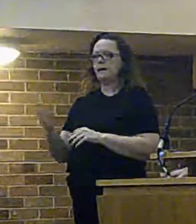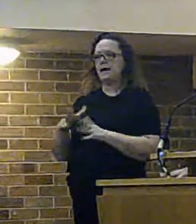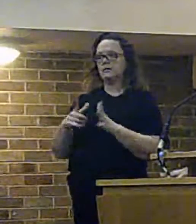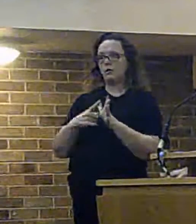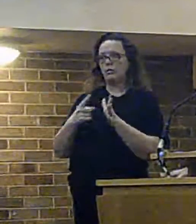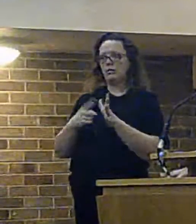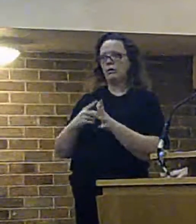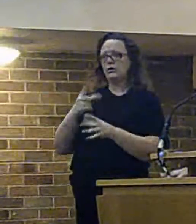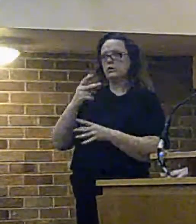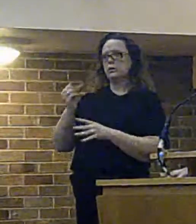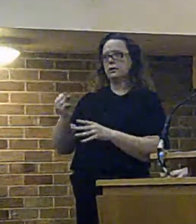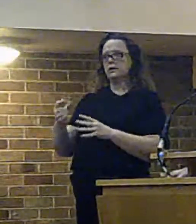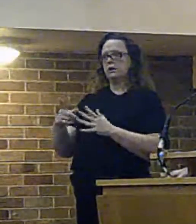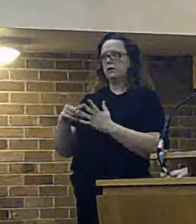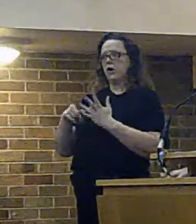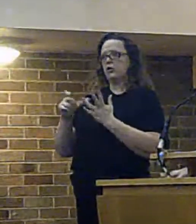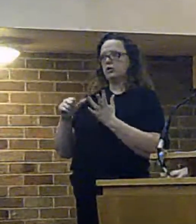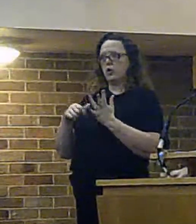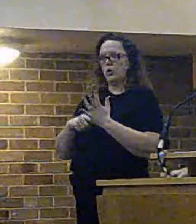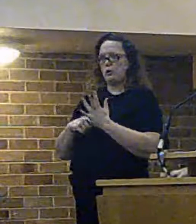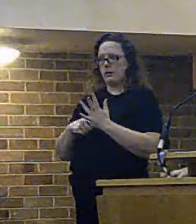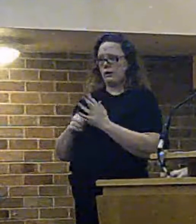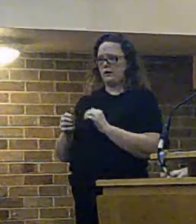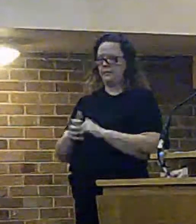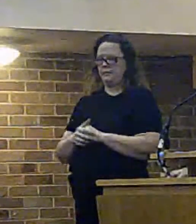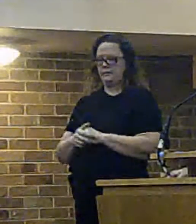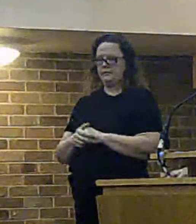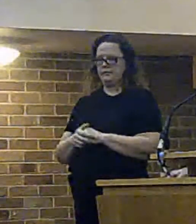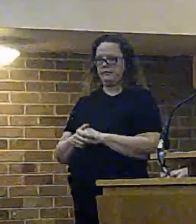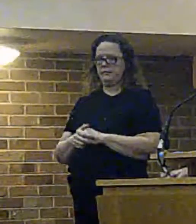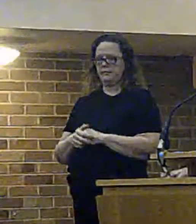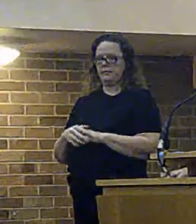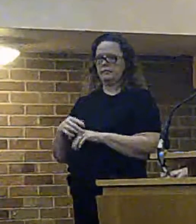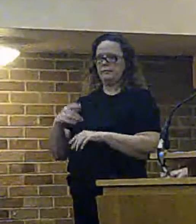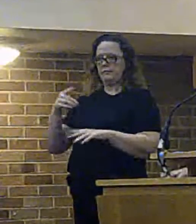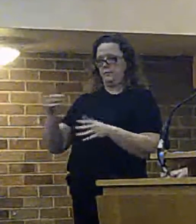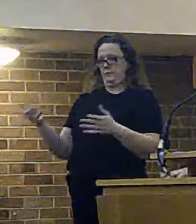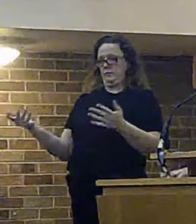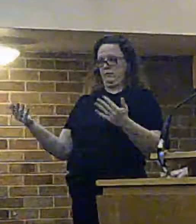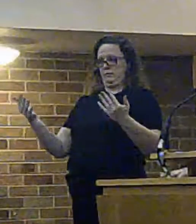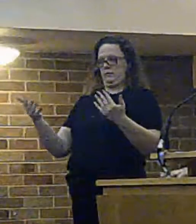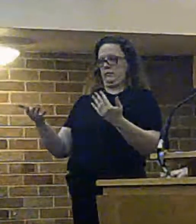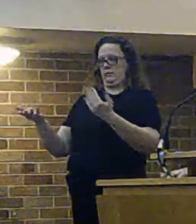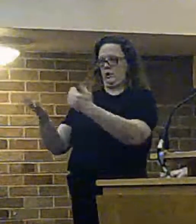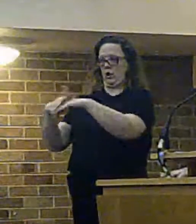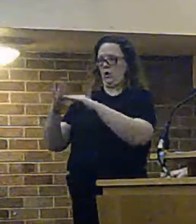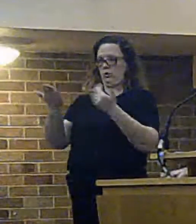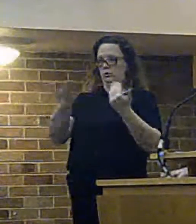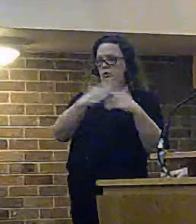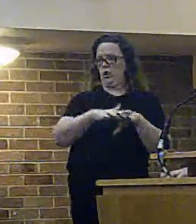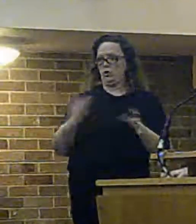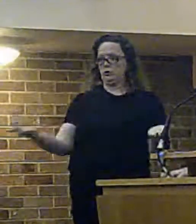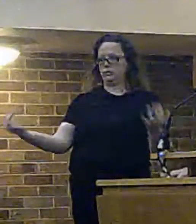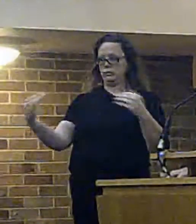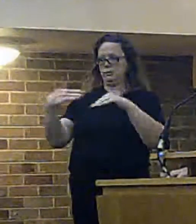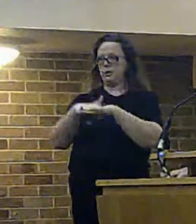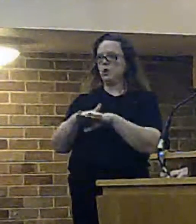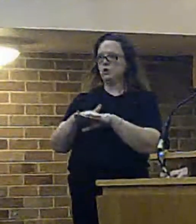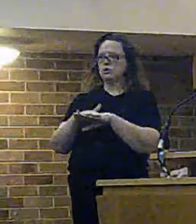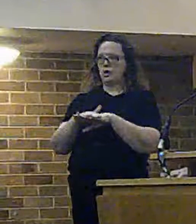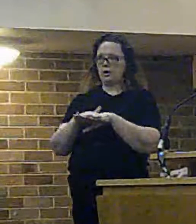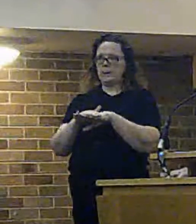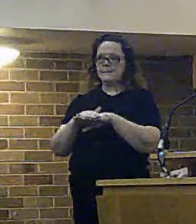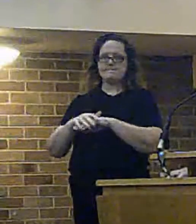October. And my recommendation was that the merger was to take place based on the operational